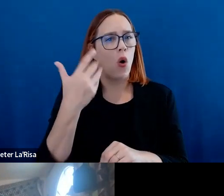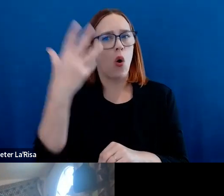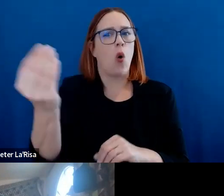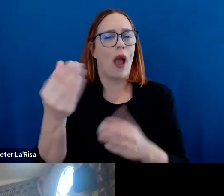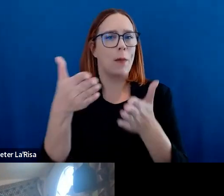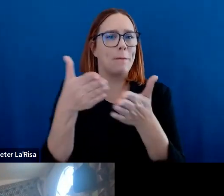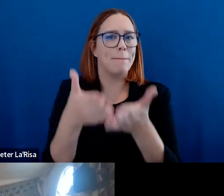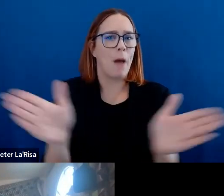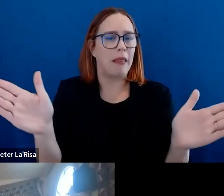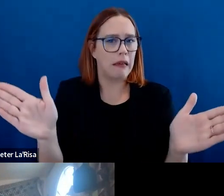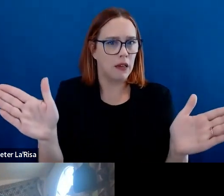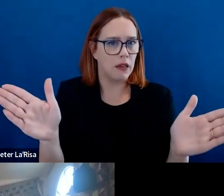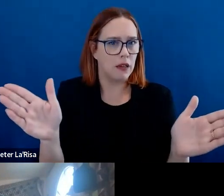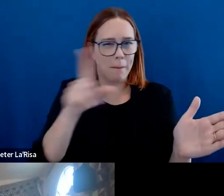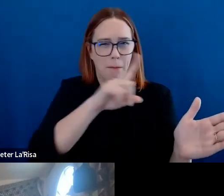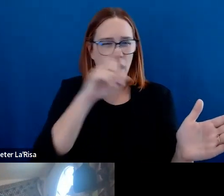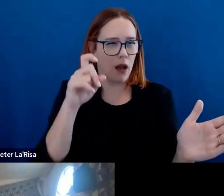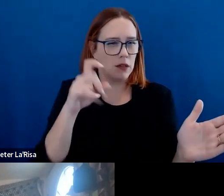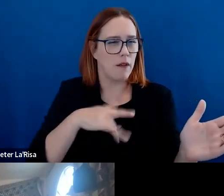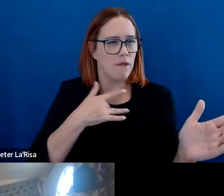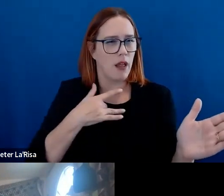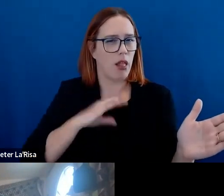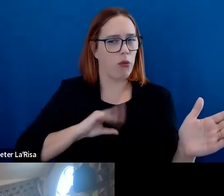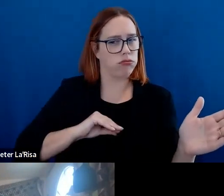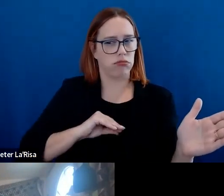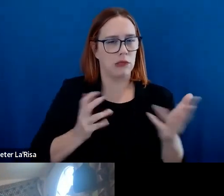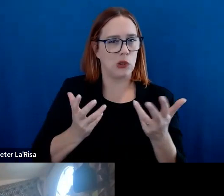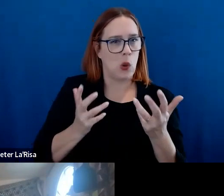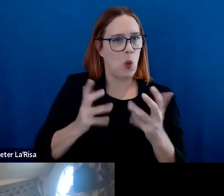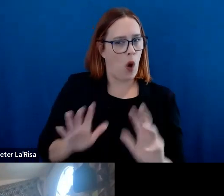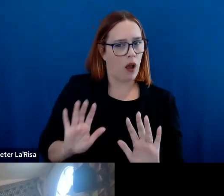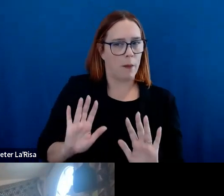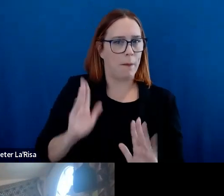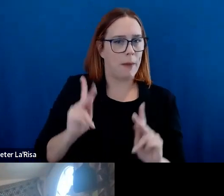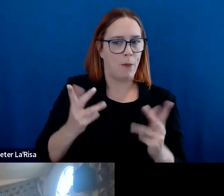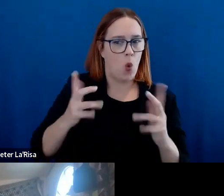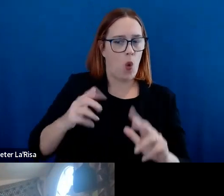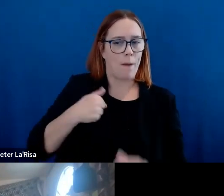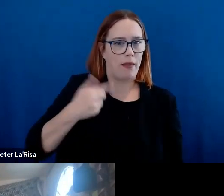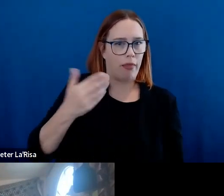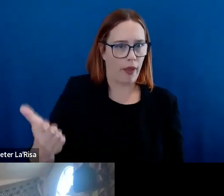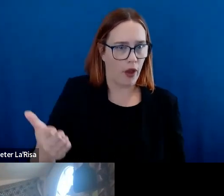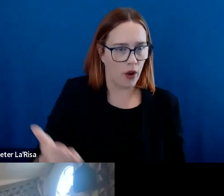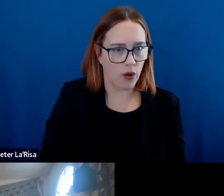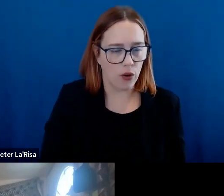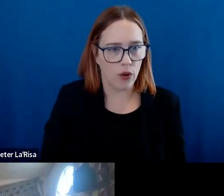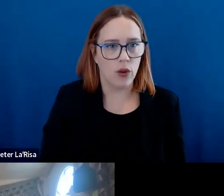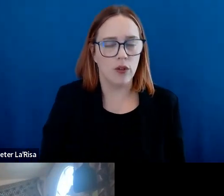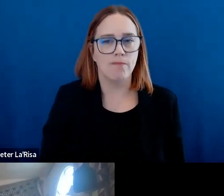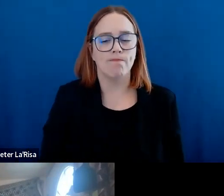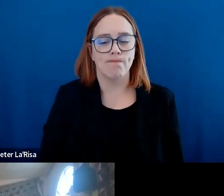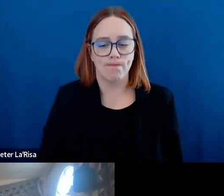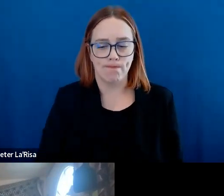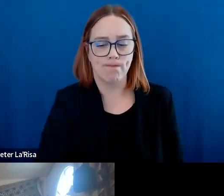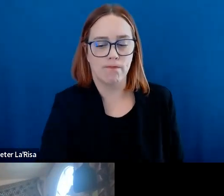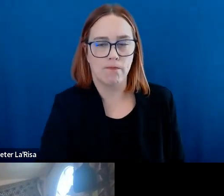Now, today we acknowledge and recognize and focus on